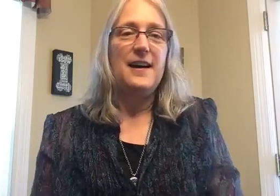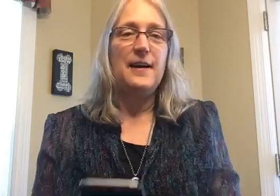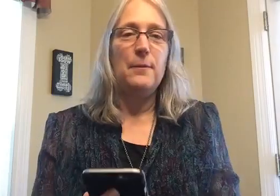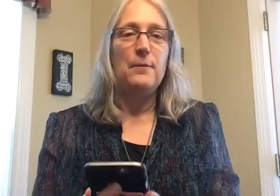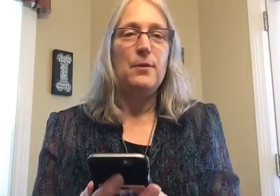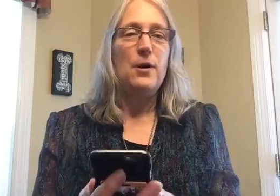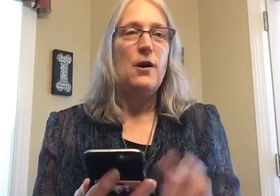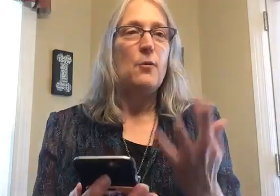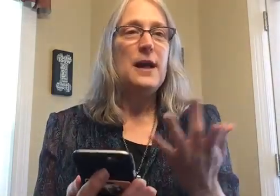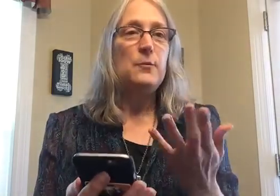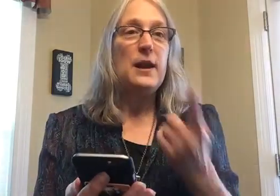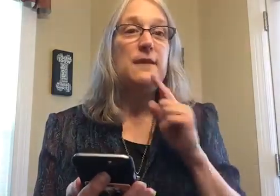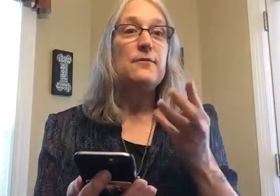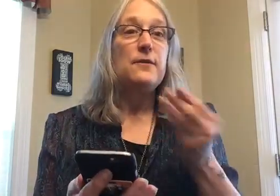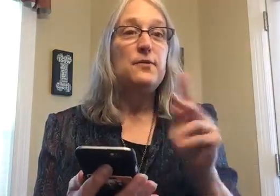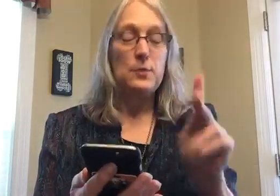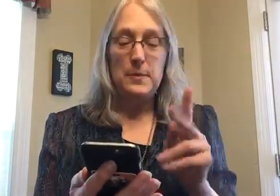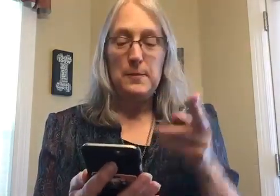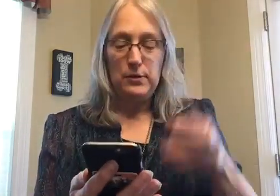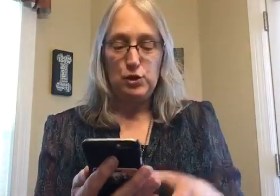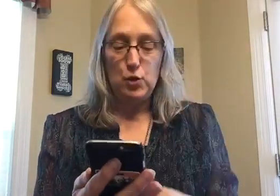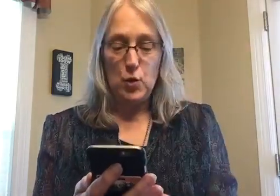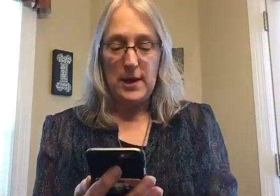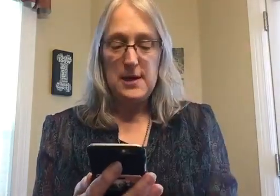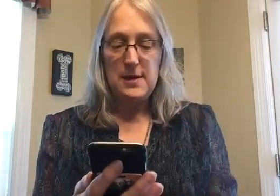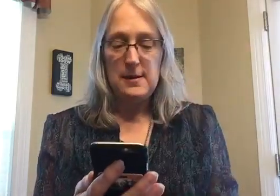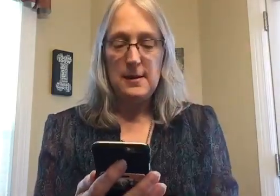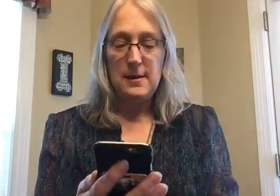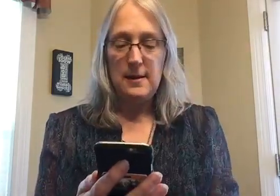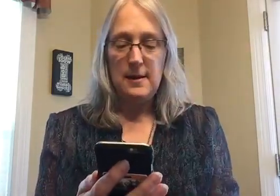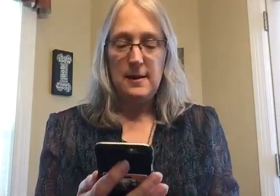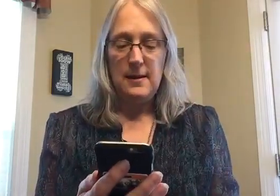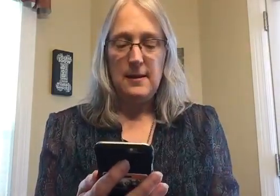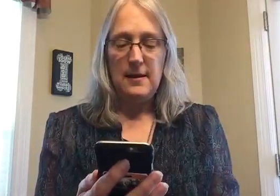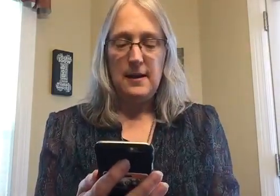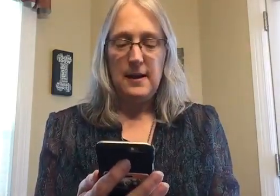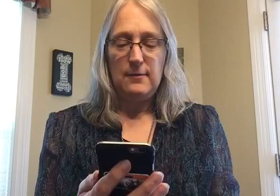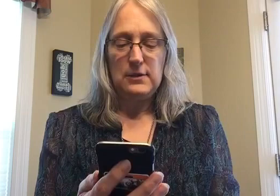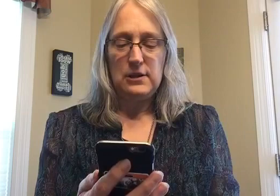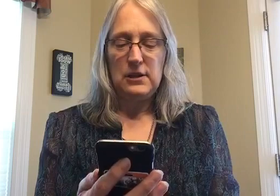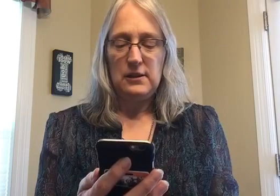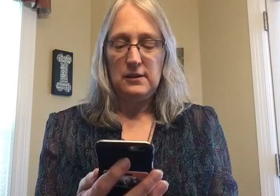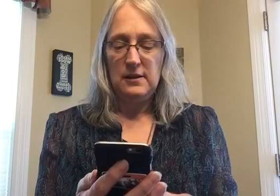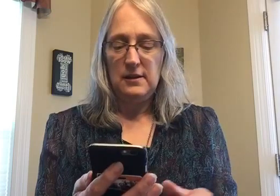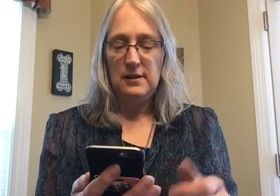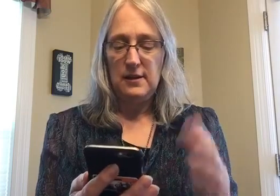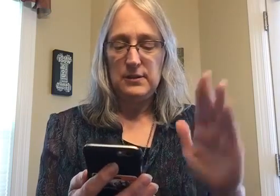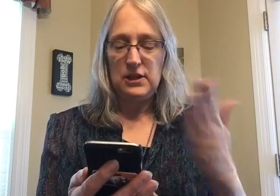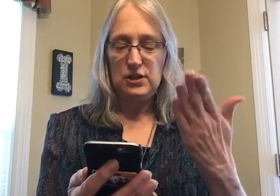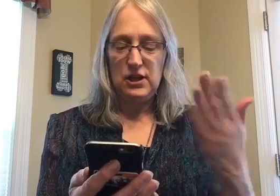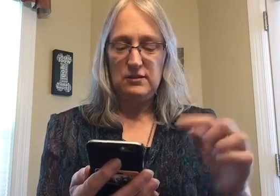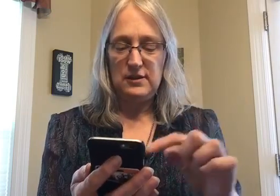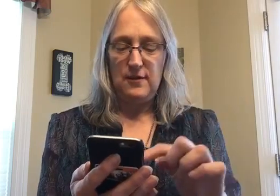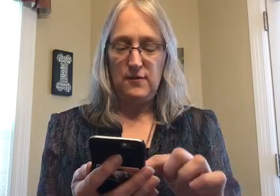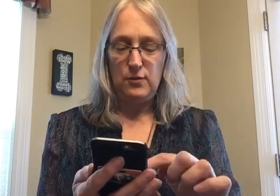while I'm waiting for a few more people to join, I was gonna share a few